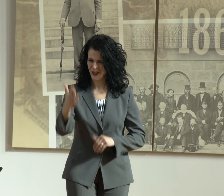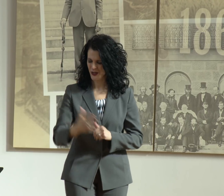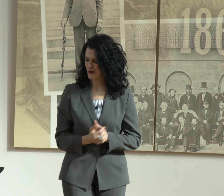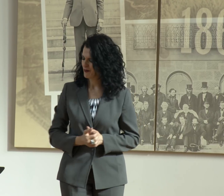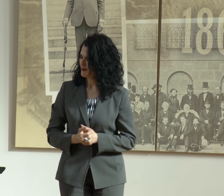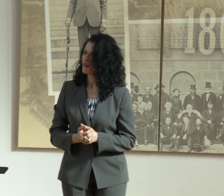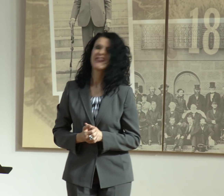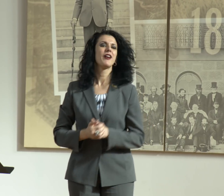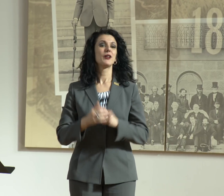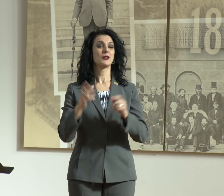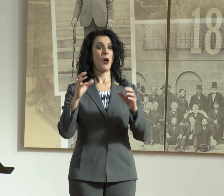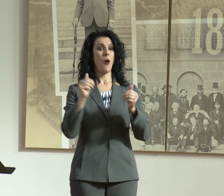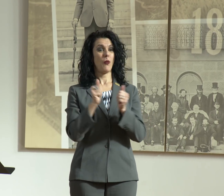Thank you, Kelby.